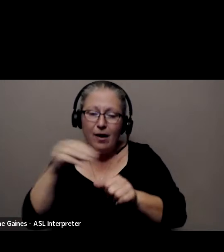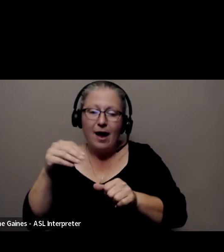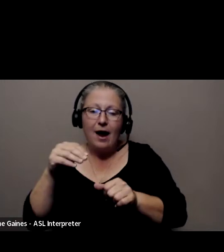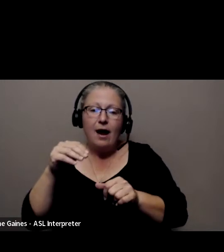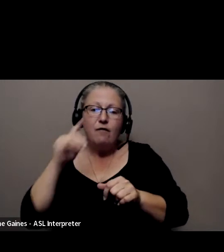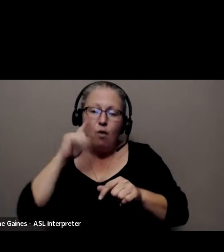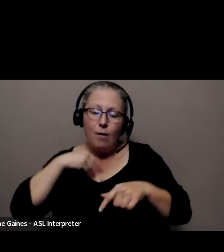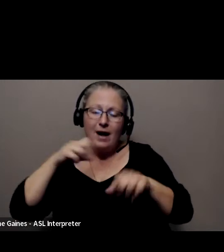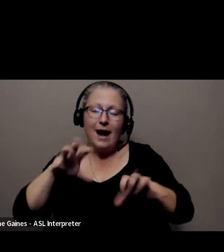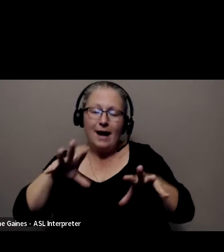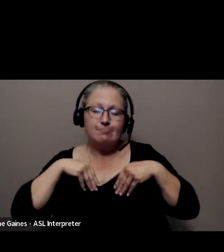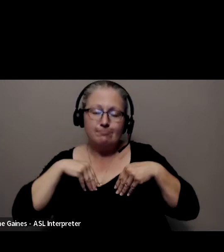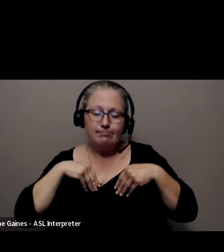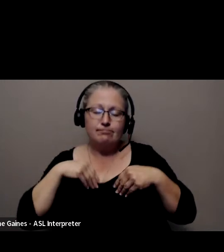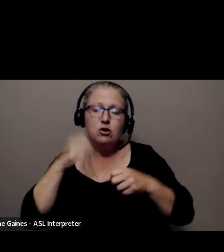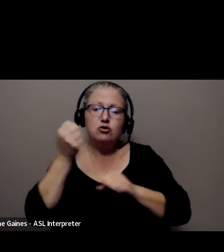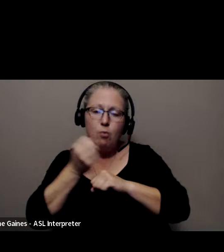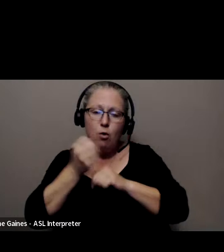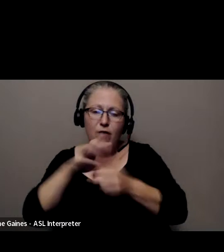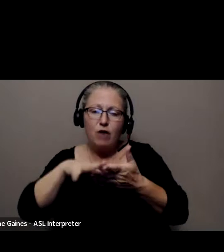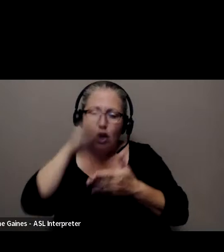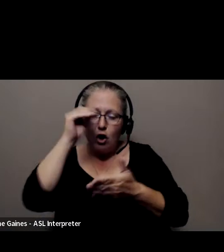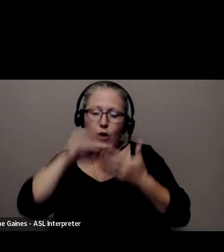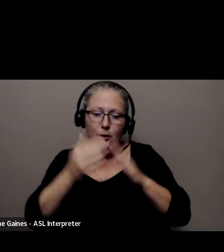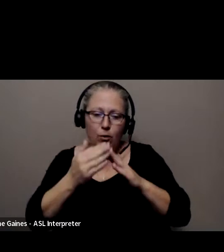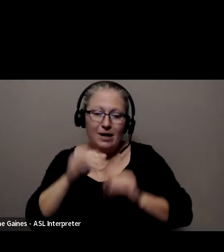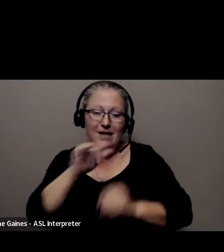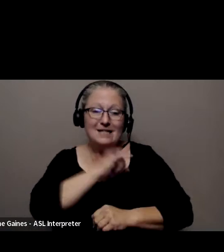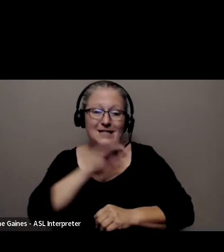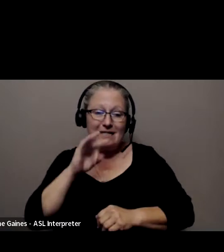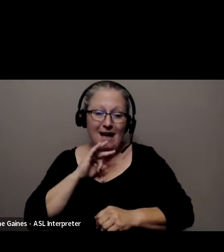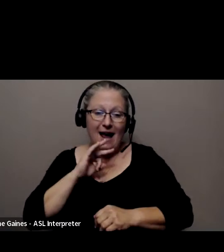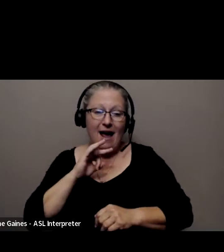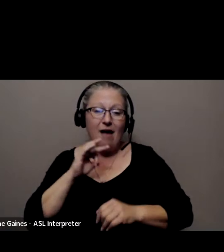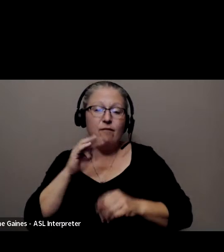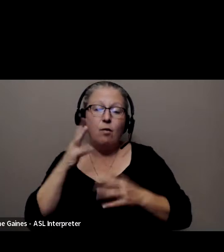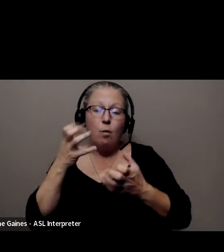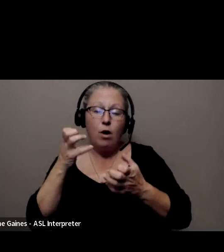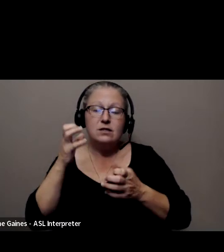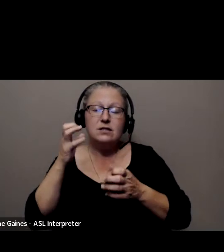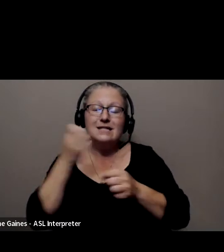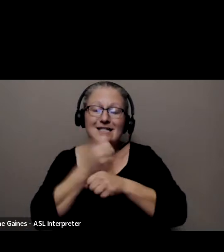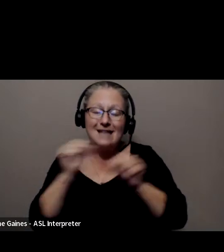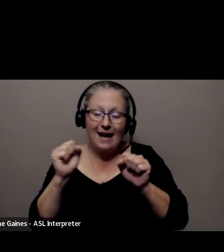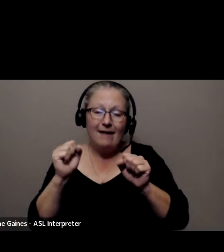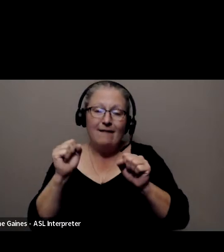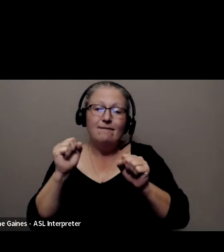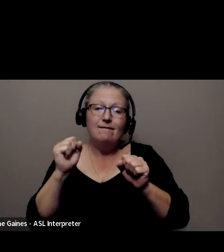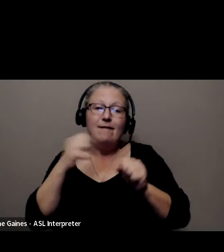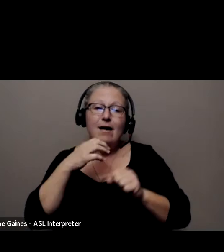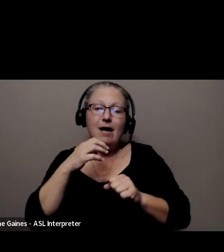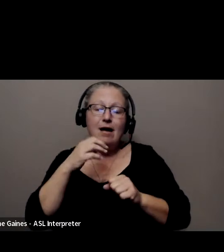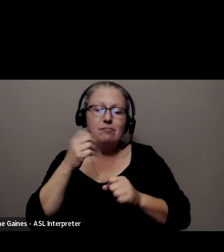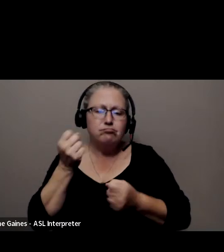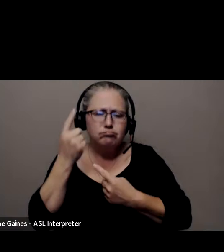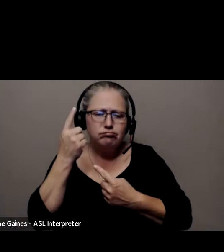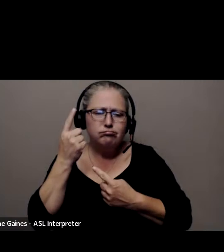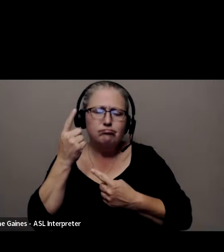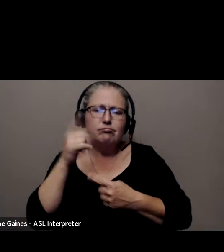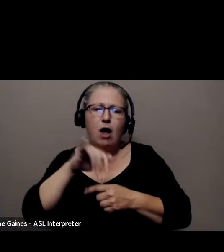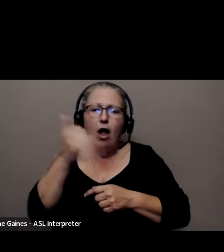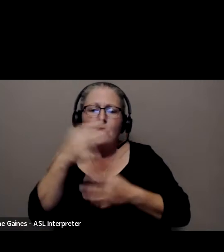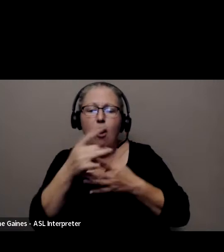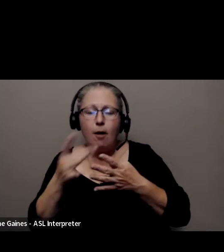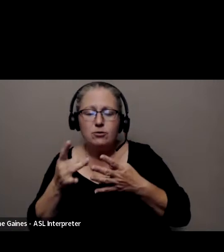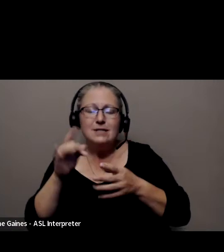a supportive learning community. Our staff is dedicated to creating a safe and compassionate alternative educational space centered